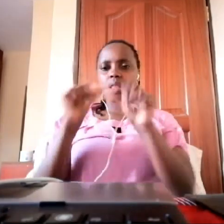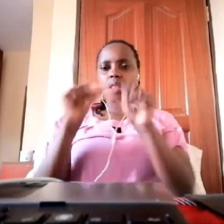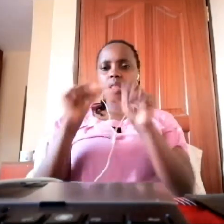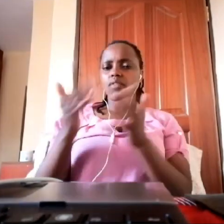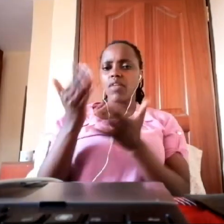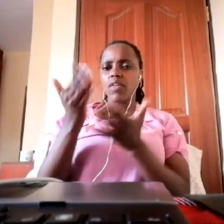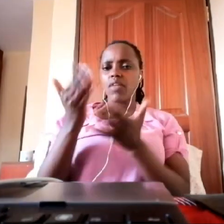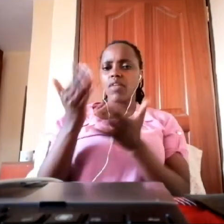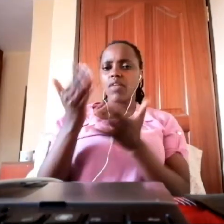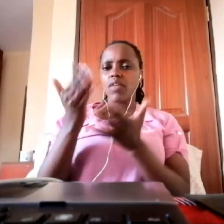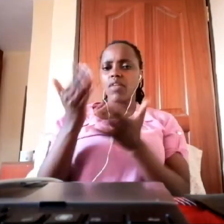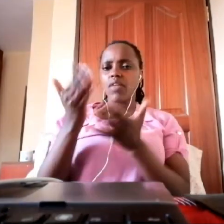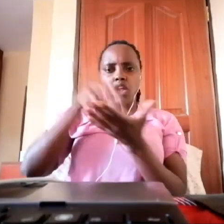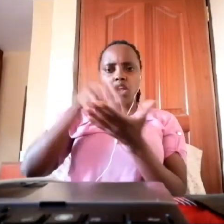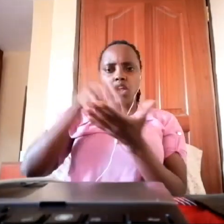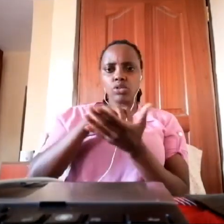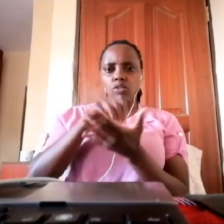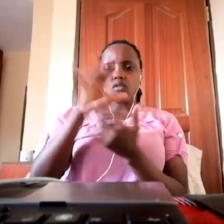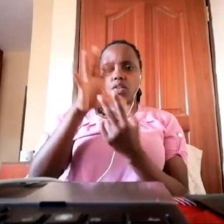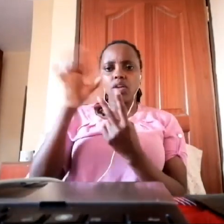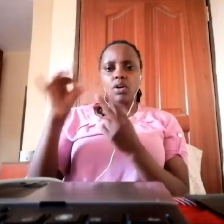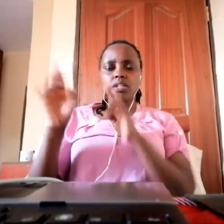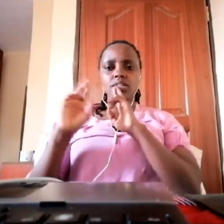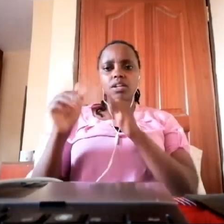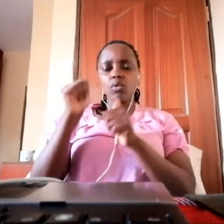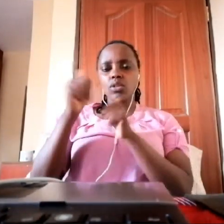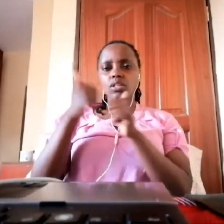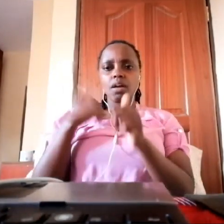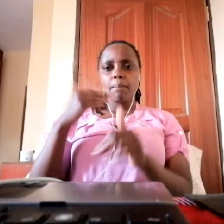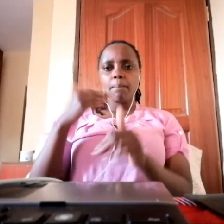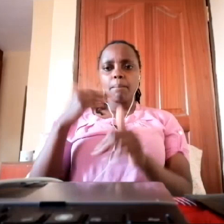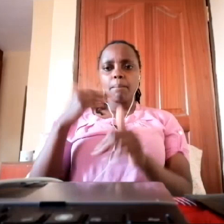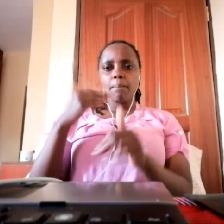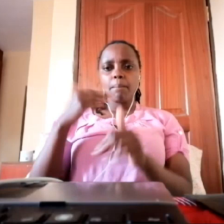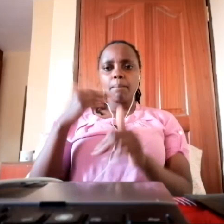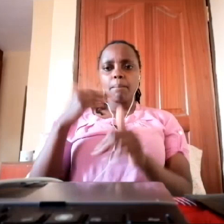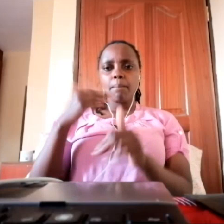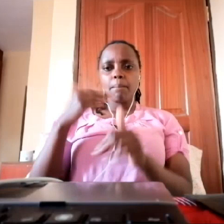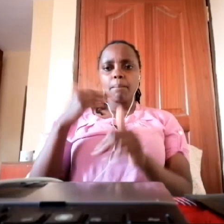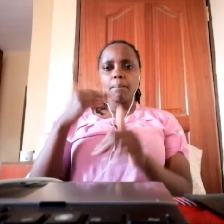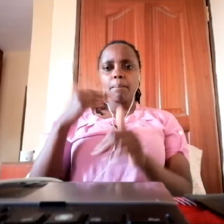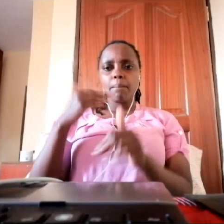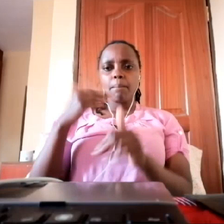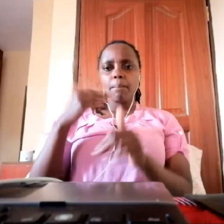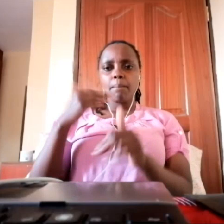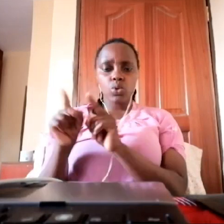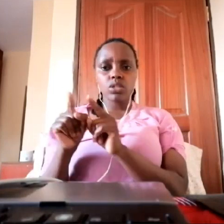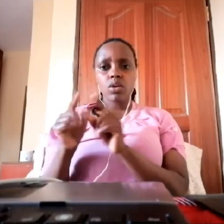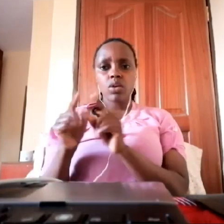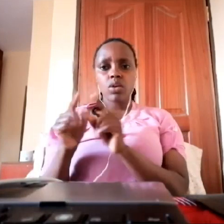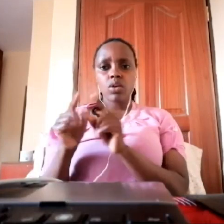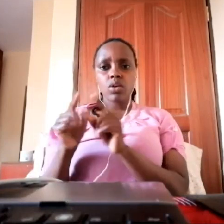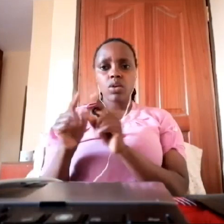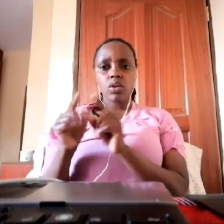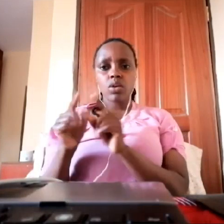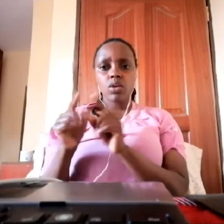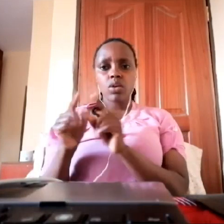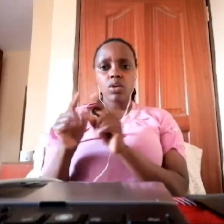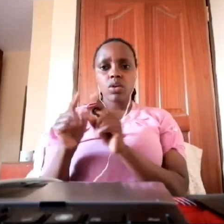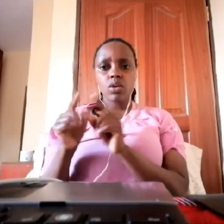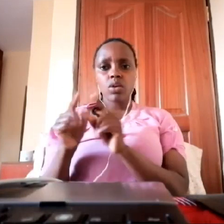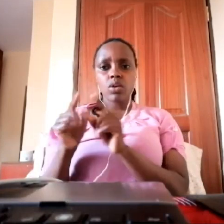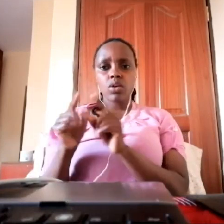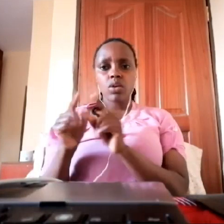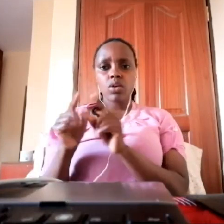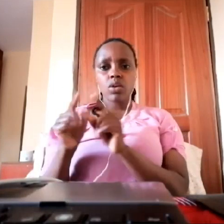the assessment of the content of the alternative reports that have been presented to the committee. and then I will guide everybody through the Q&A session, and